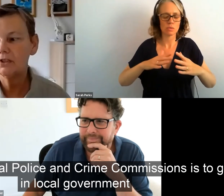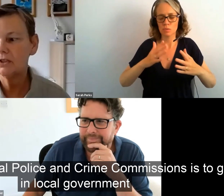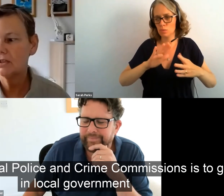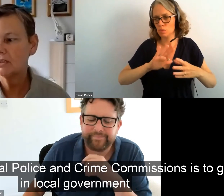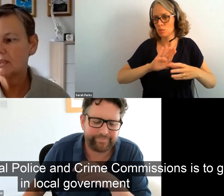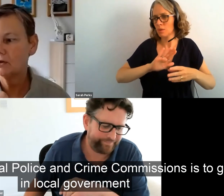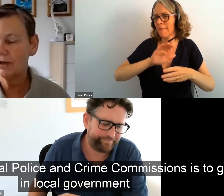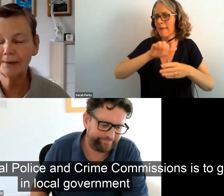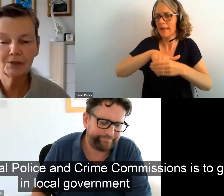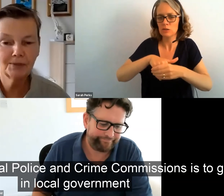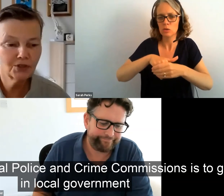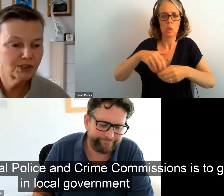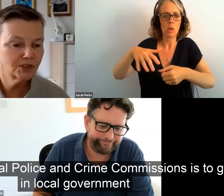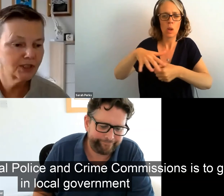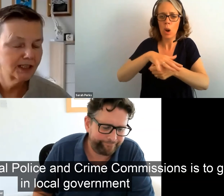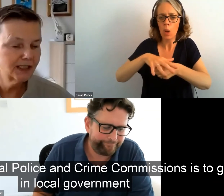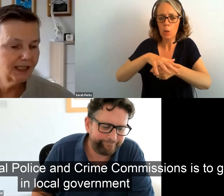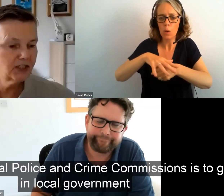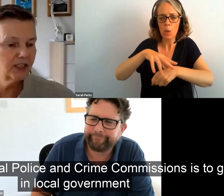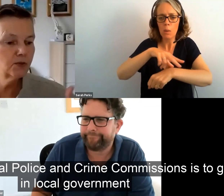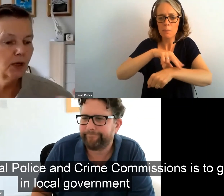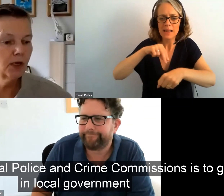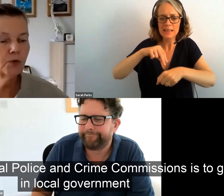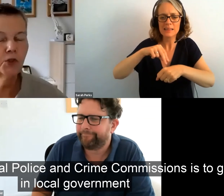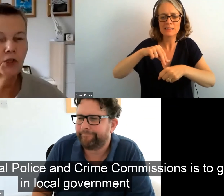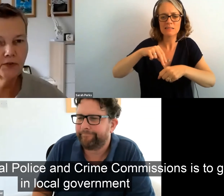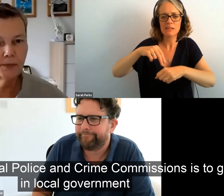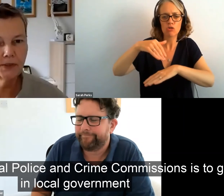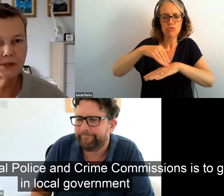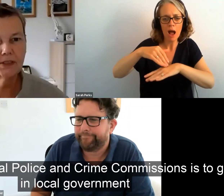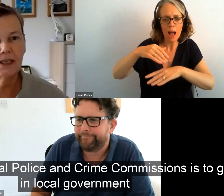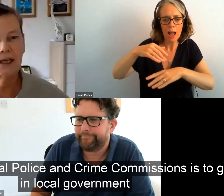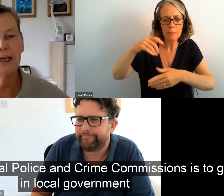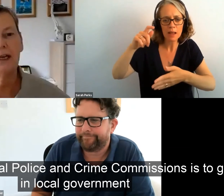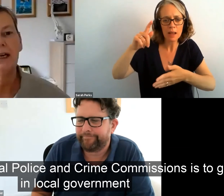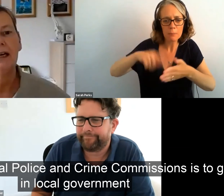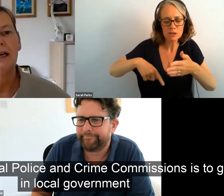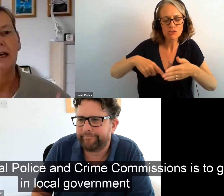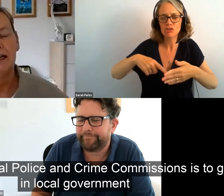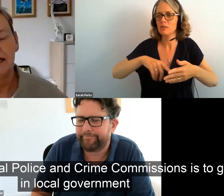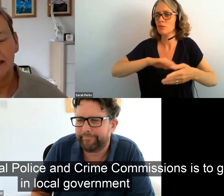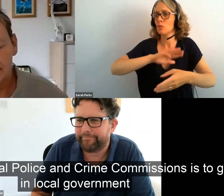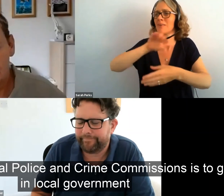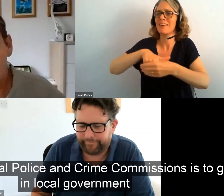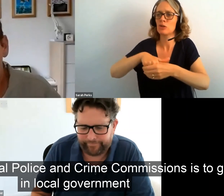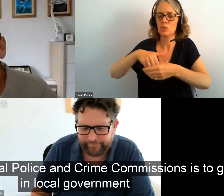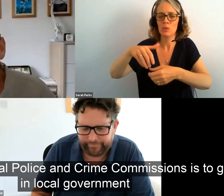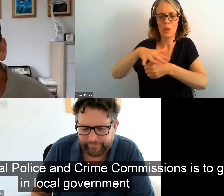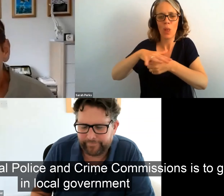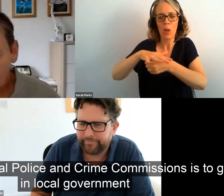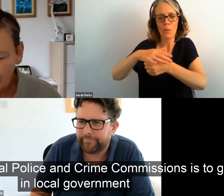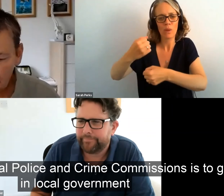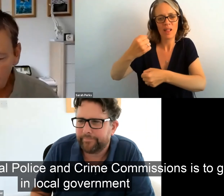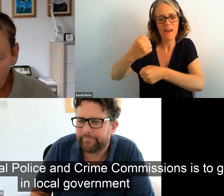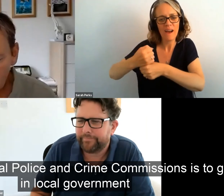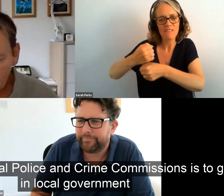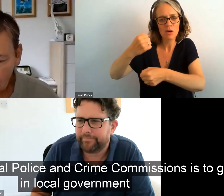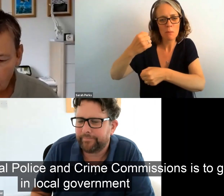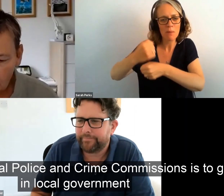local police and crime commissioners, to get into our local government and